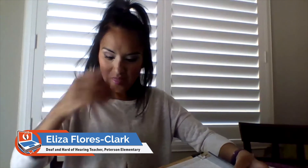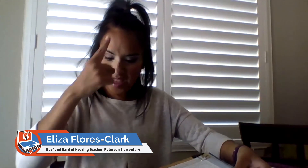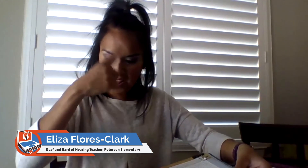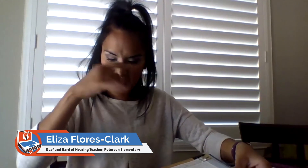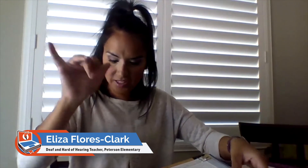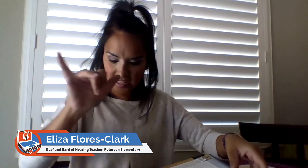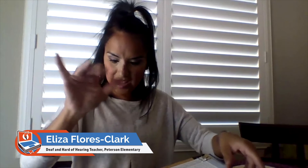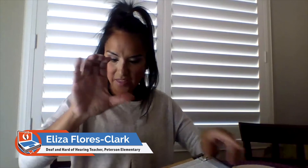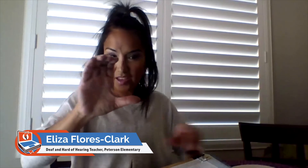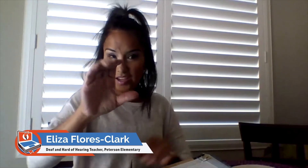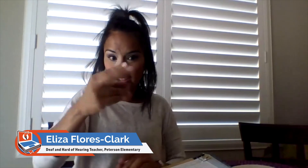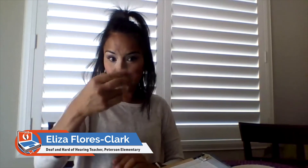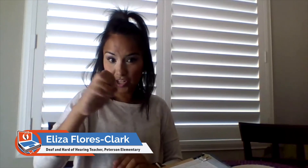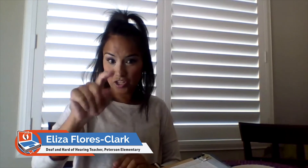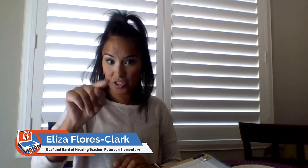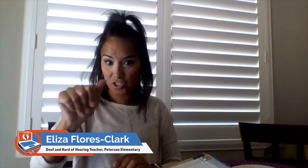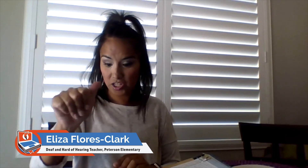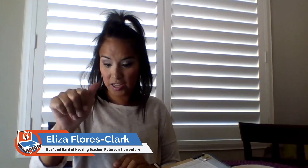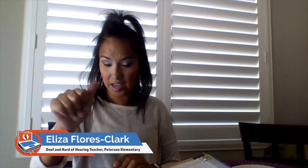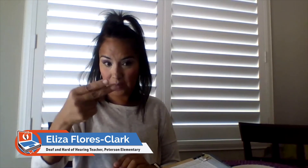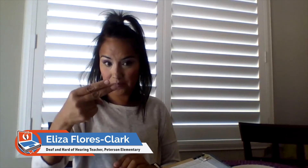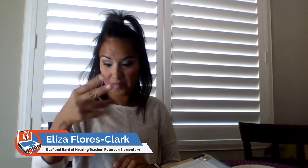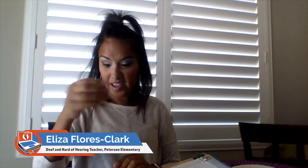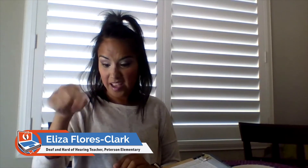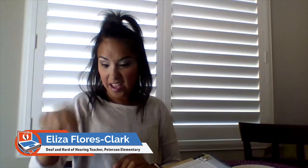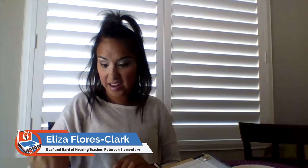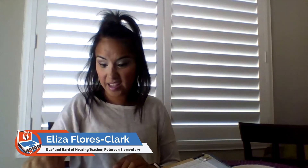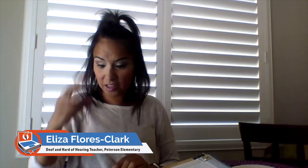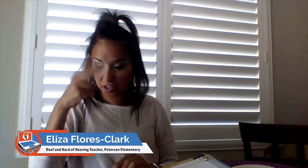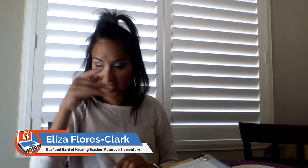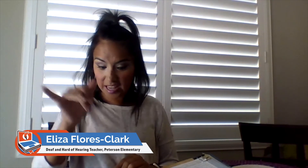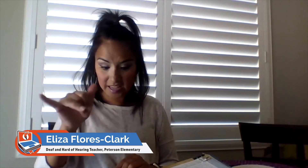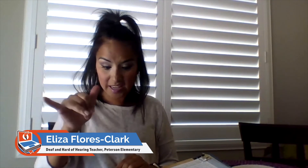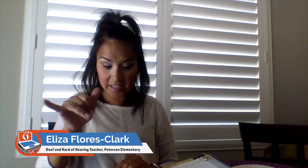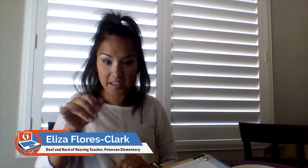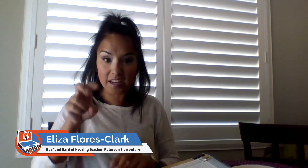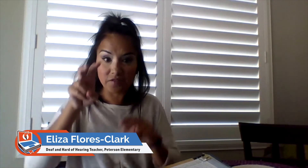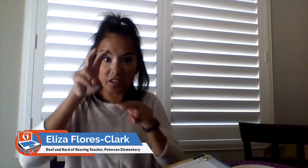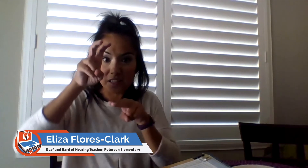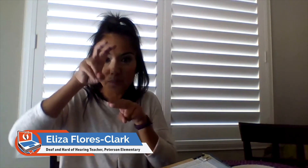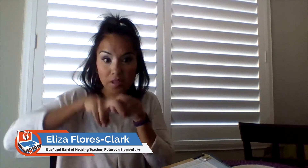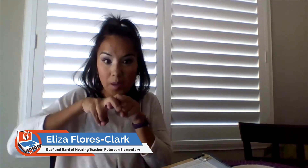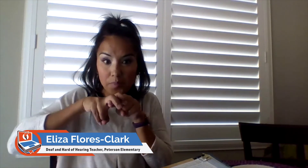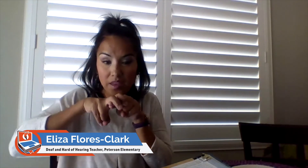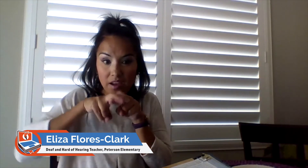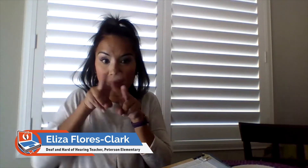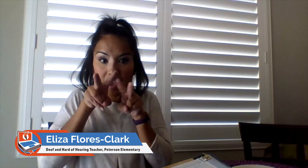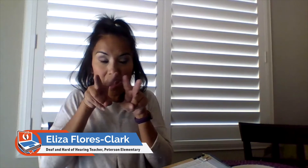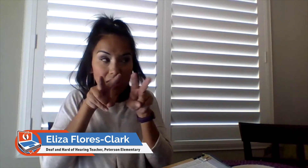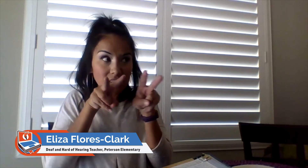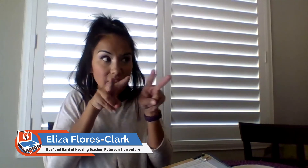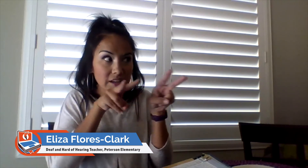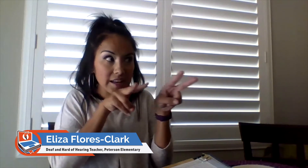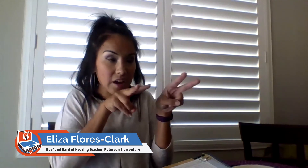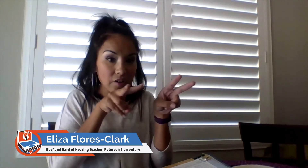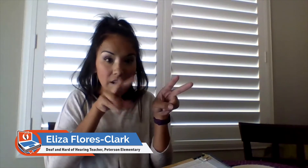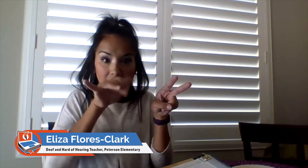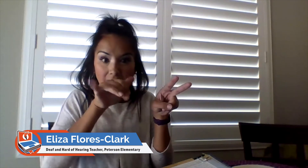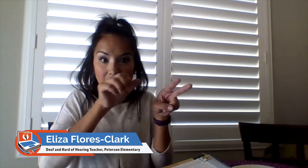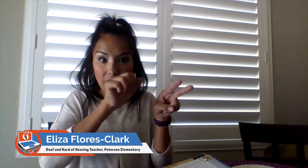That looks like the cheetah. Looks like he's kind of just plopped there. Now, at